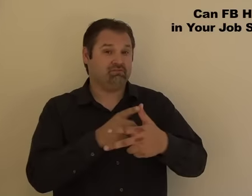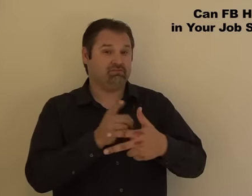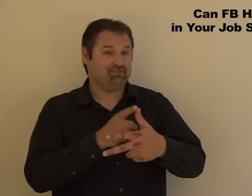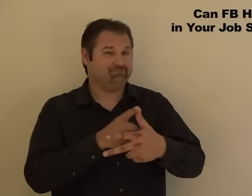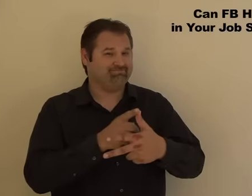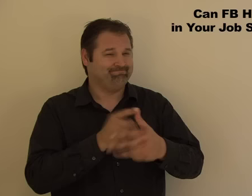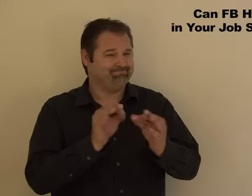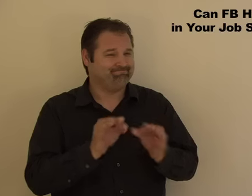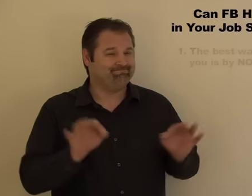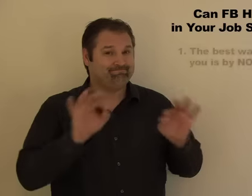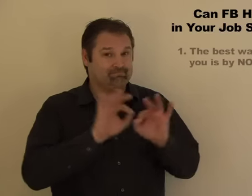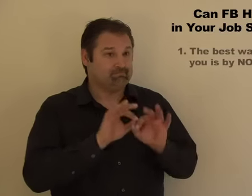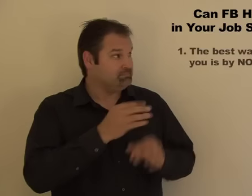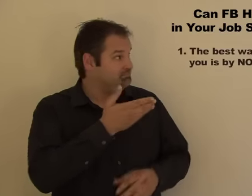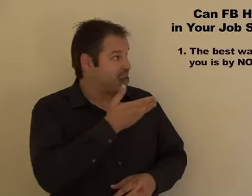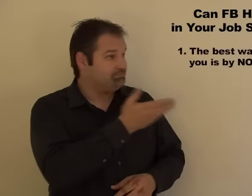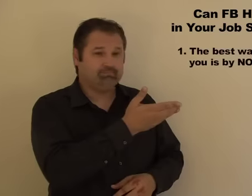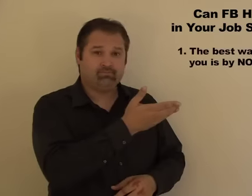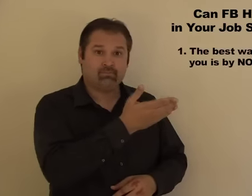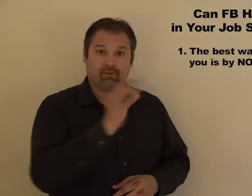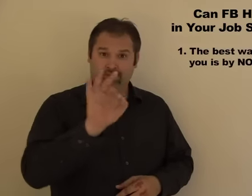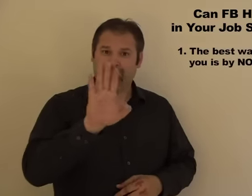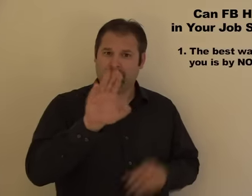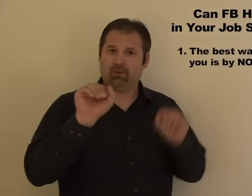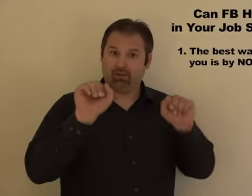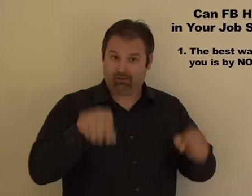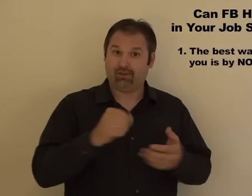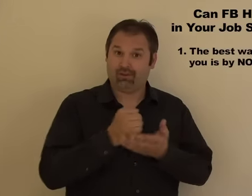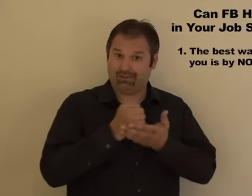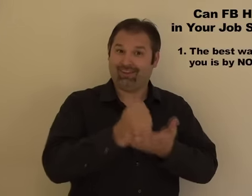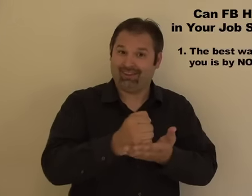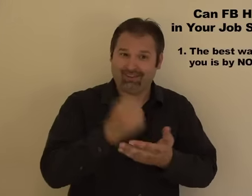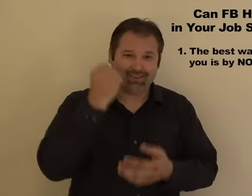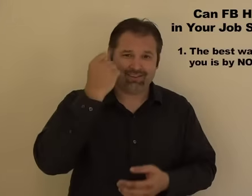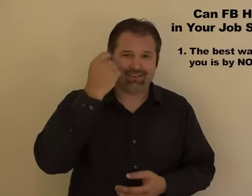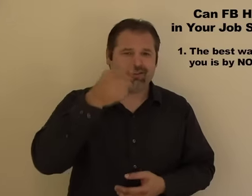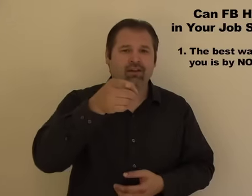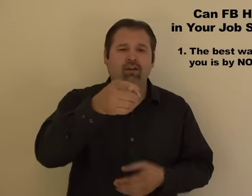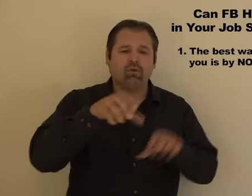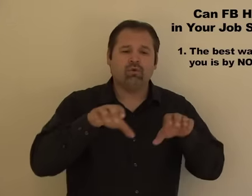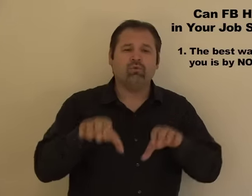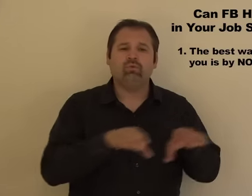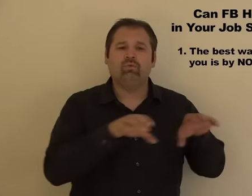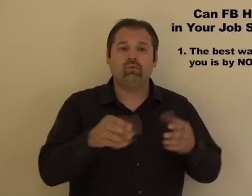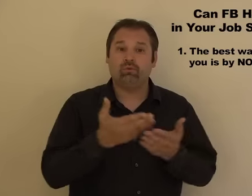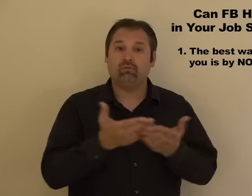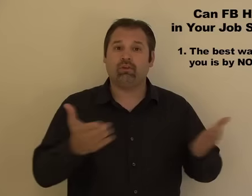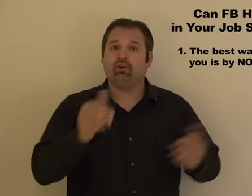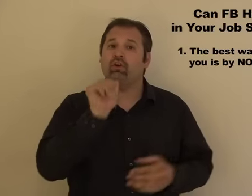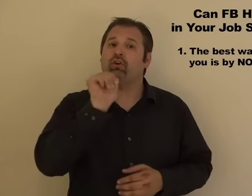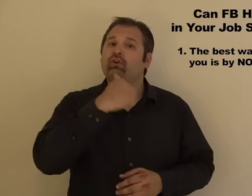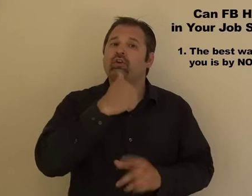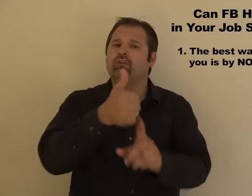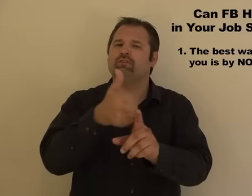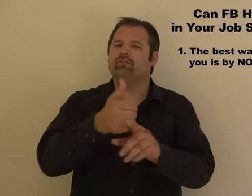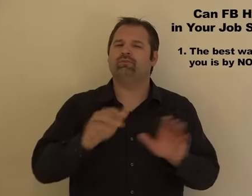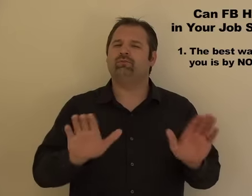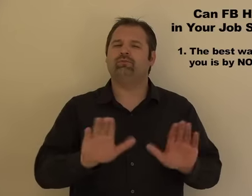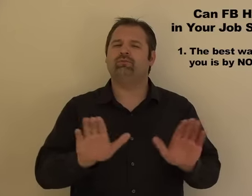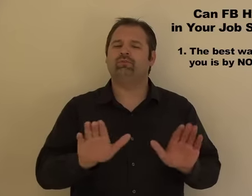The first one here is very important. The best way that Facebook can help you is by not hurting you.